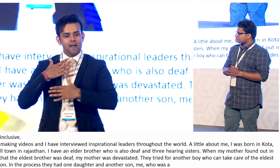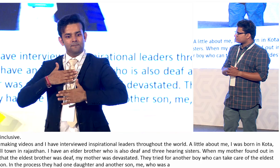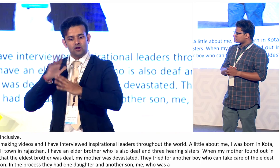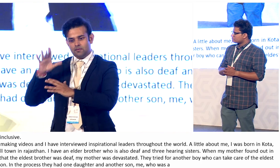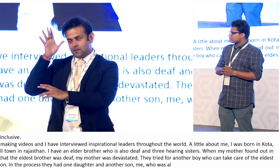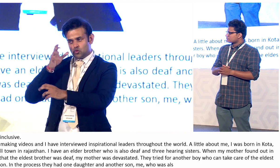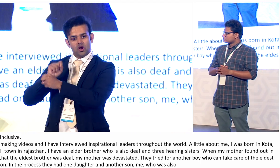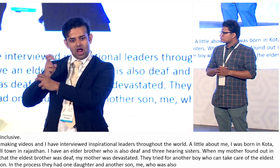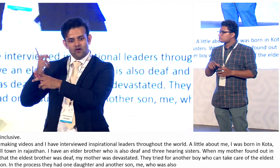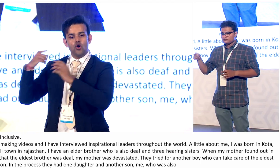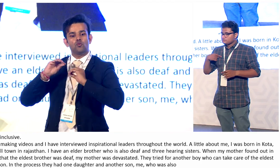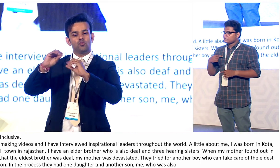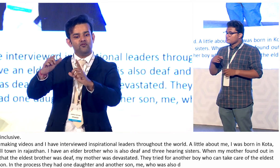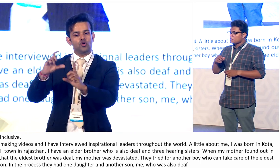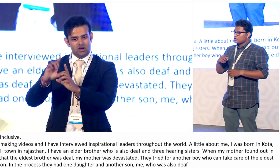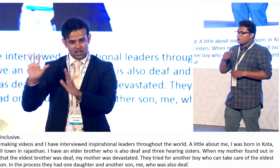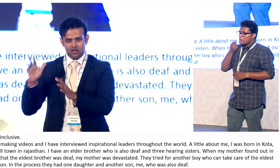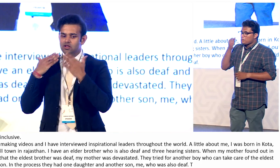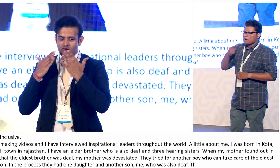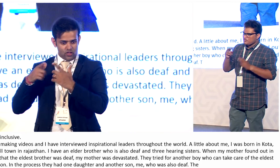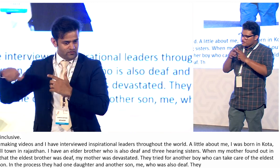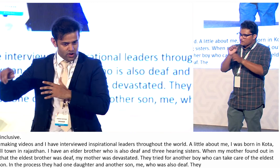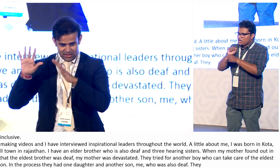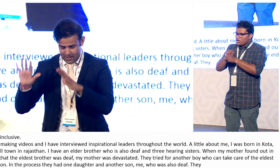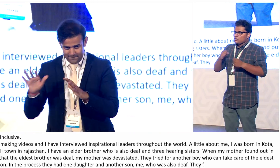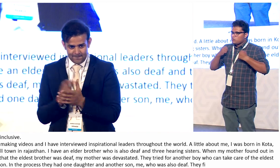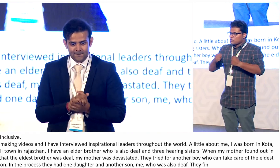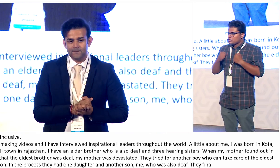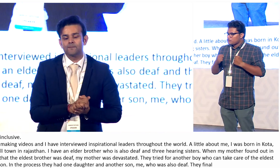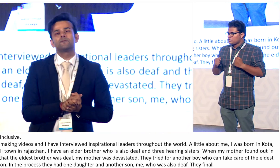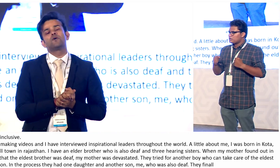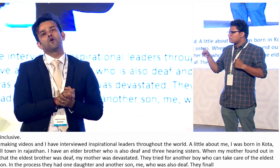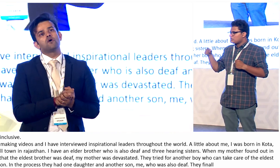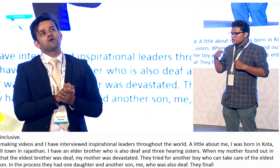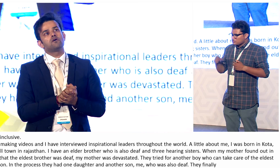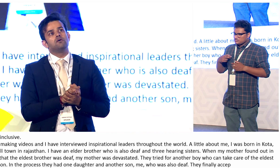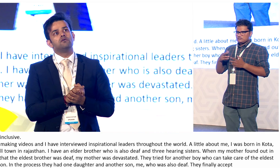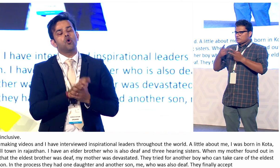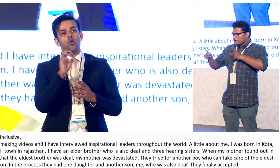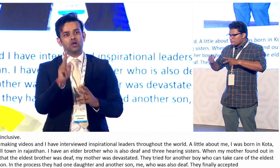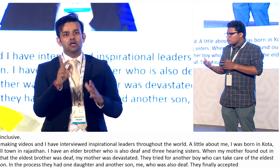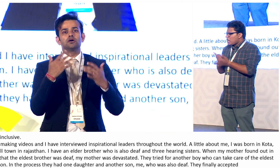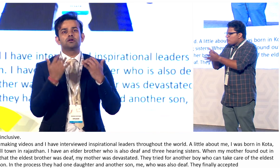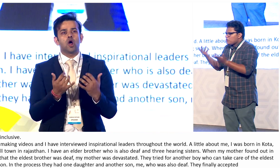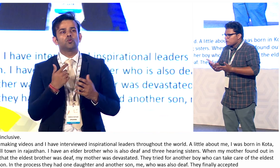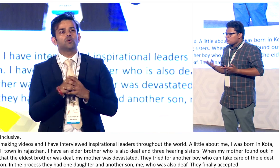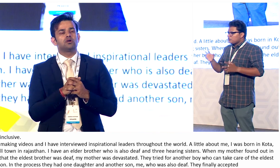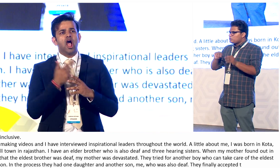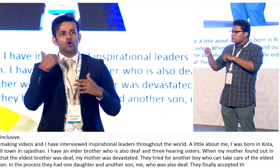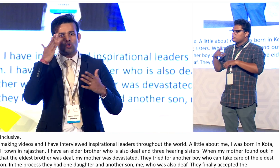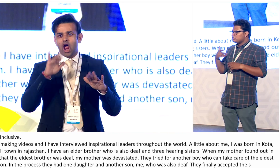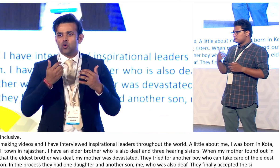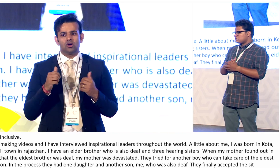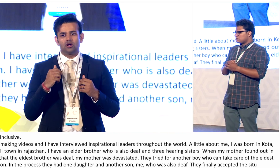My parents worked very, very hard. They had to work very hard in order to collect the resources just for the move to Delhi.